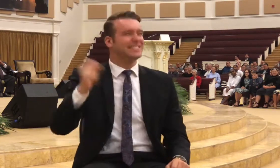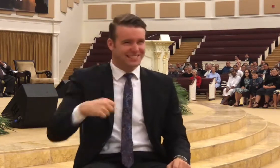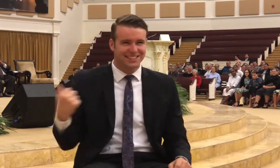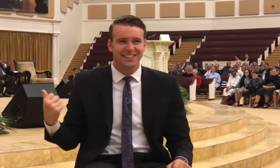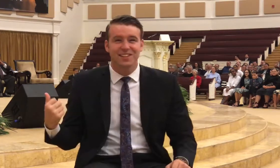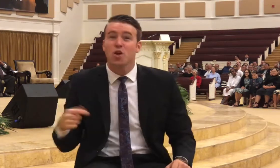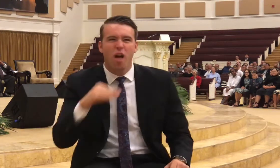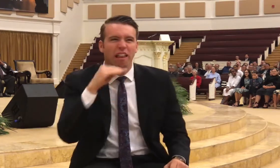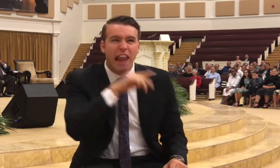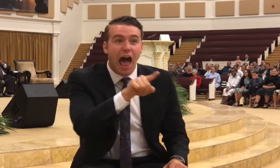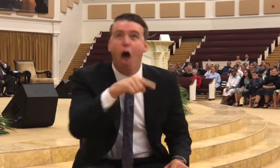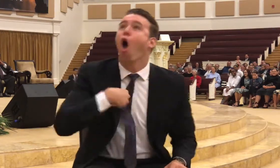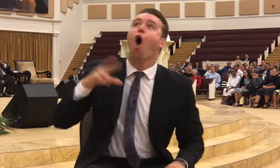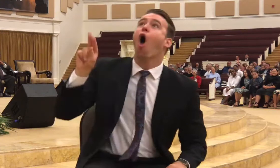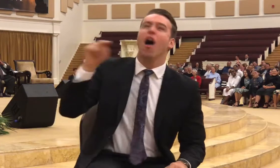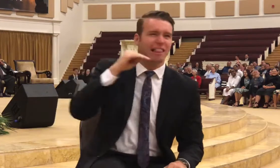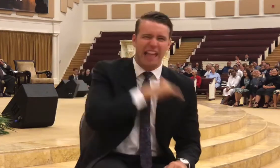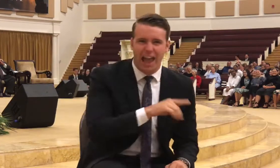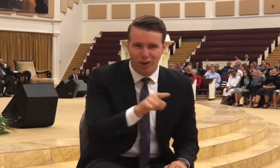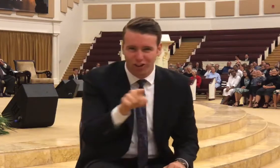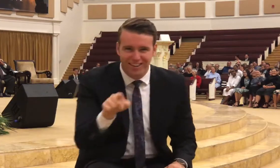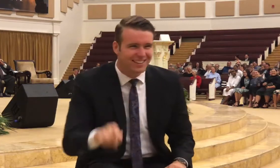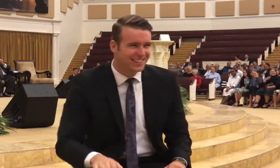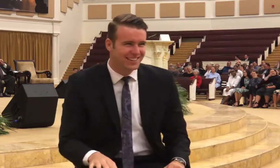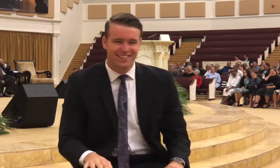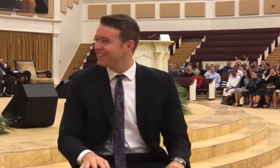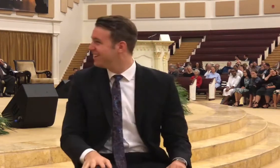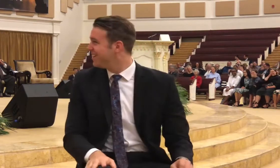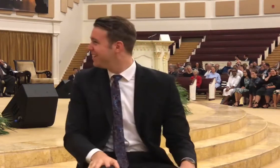Quit lying, you know it feels good.